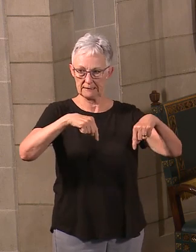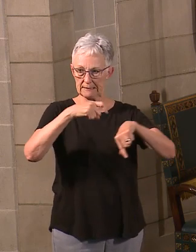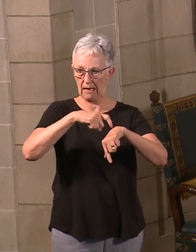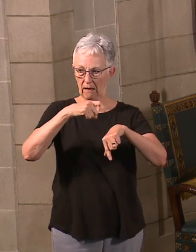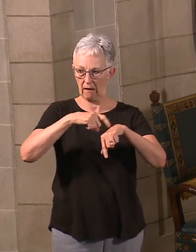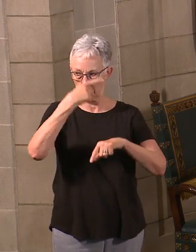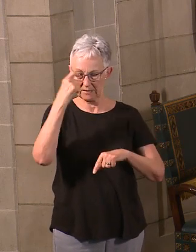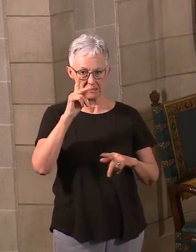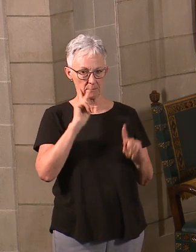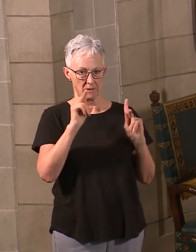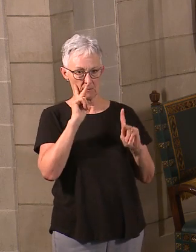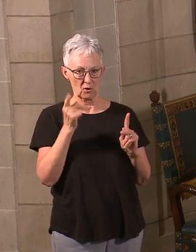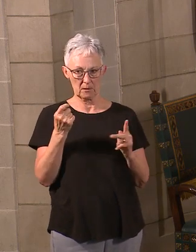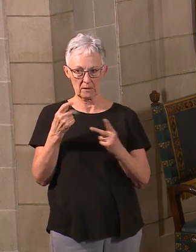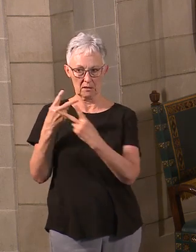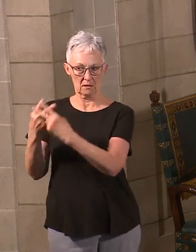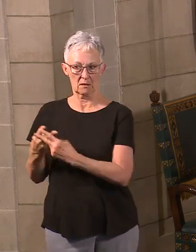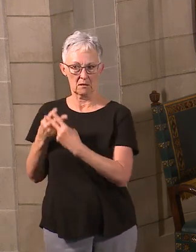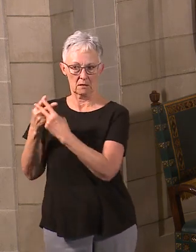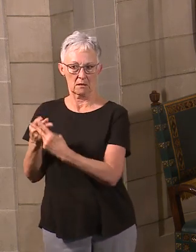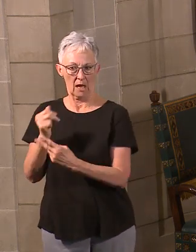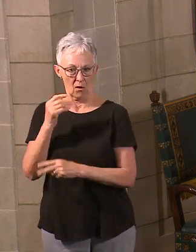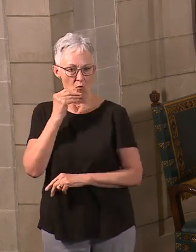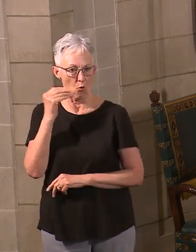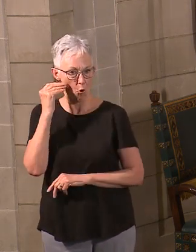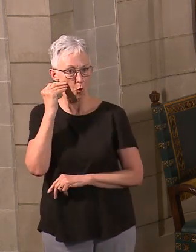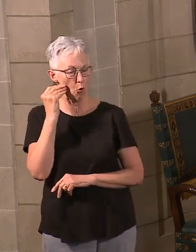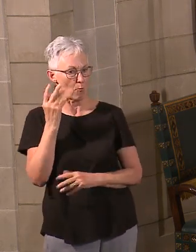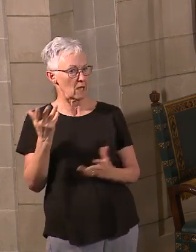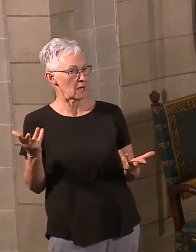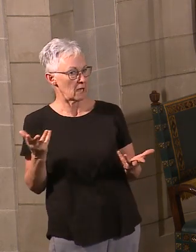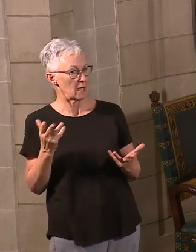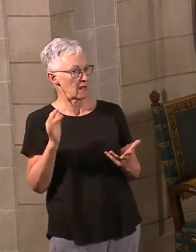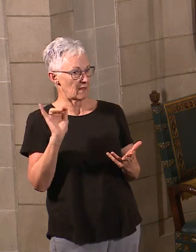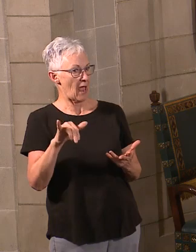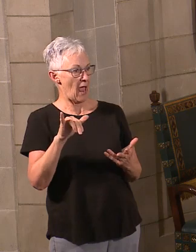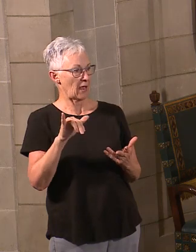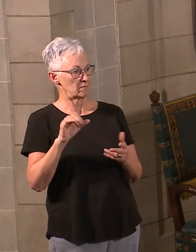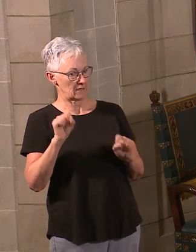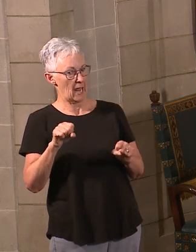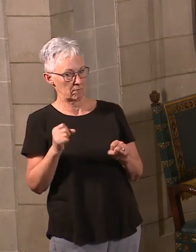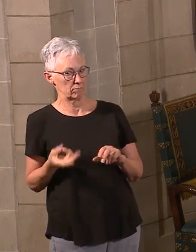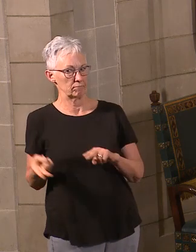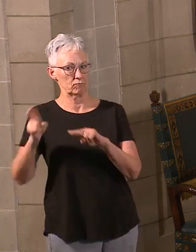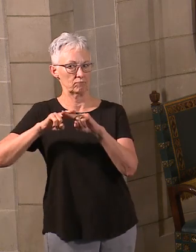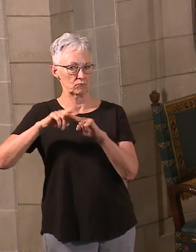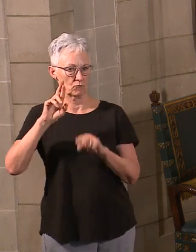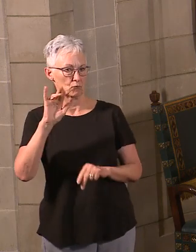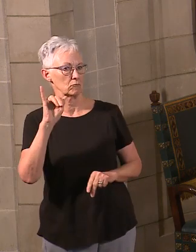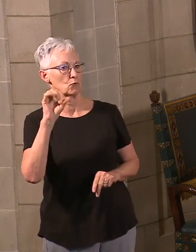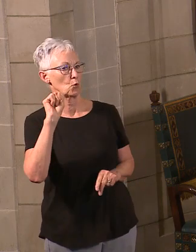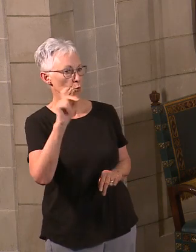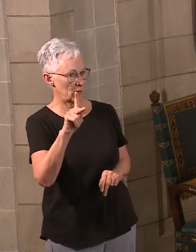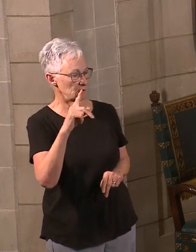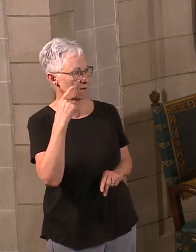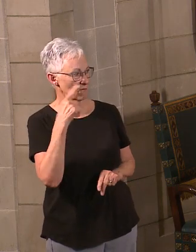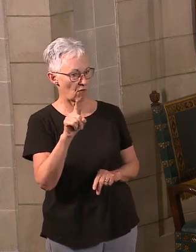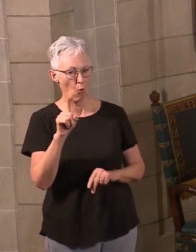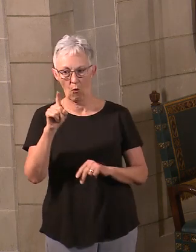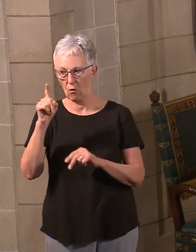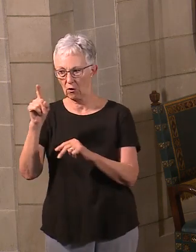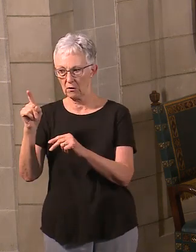home, stay healthy, and stay connected. We want people to be looking out for the signs, whether it's domestic abuse, whether it's child